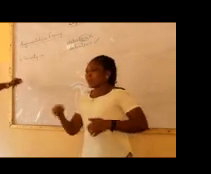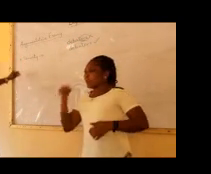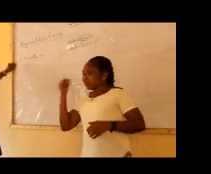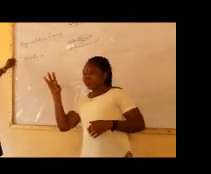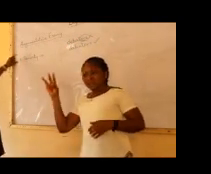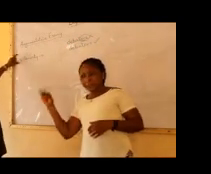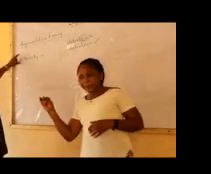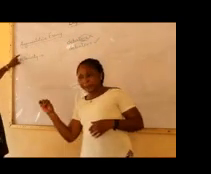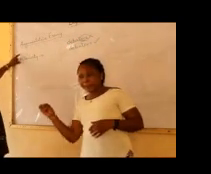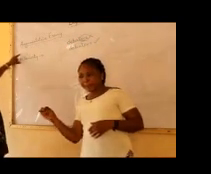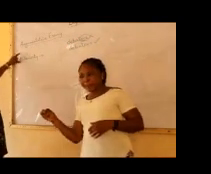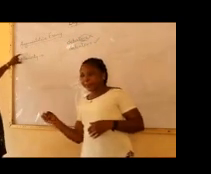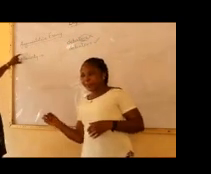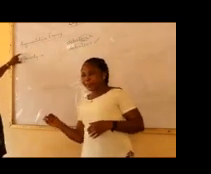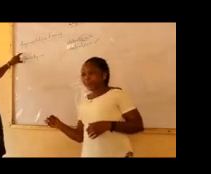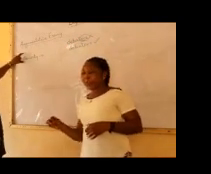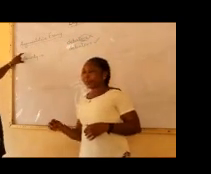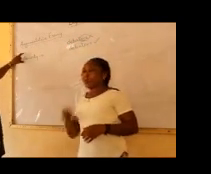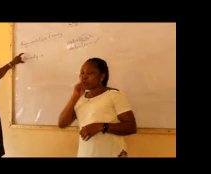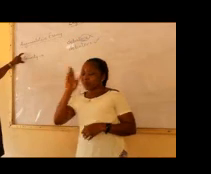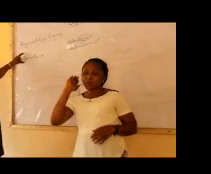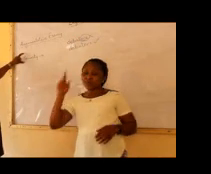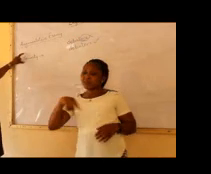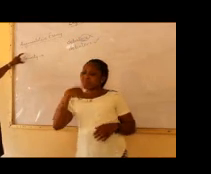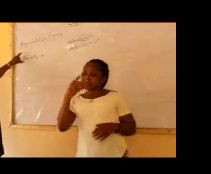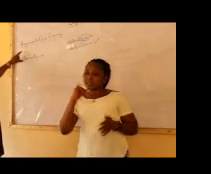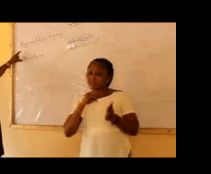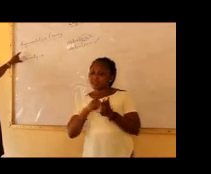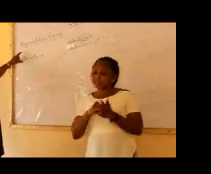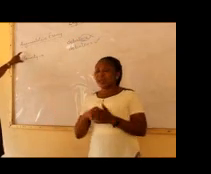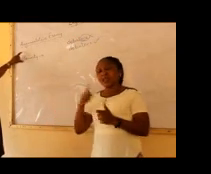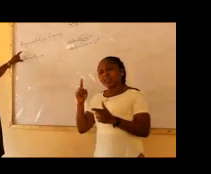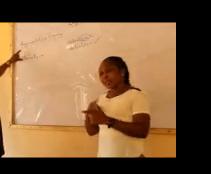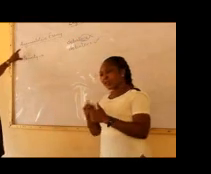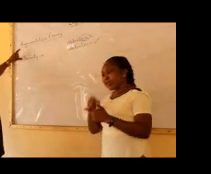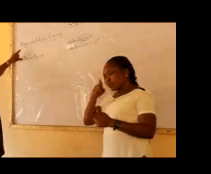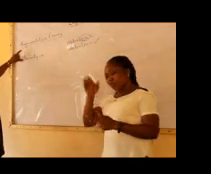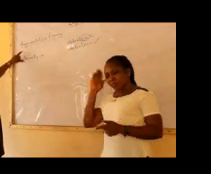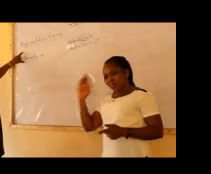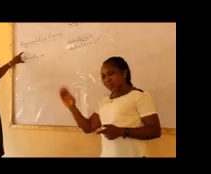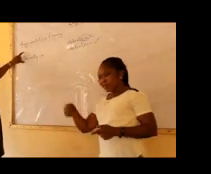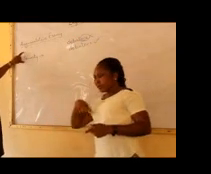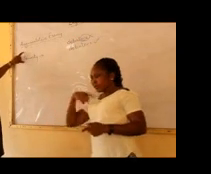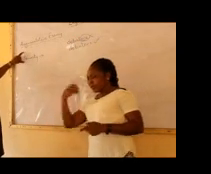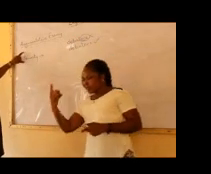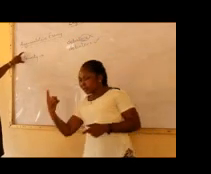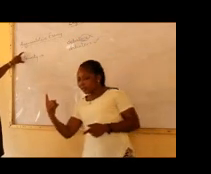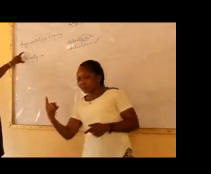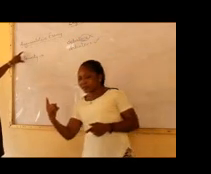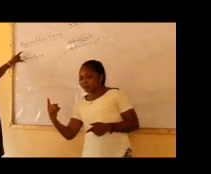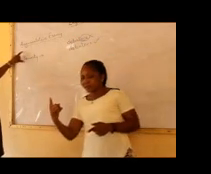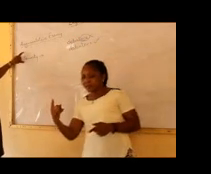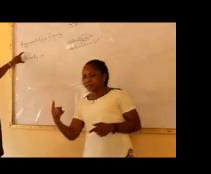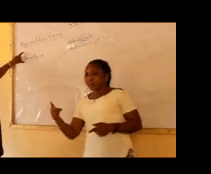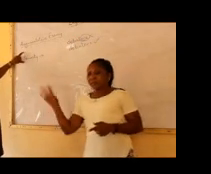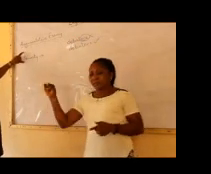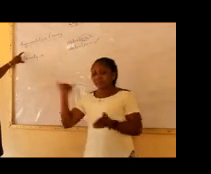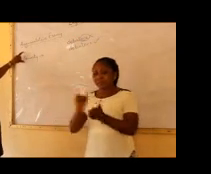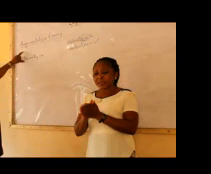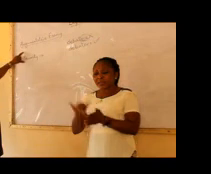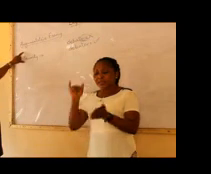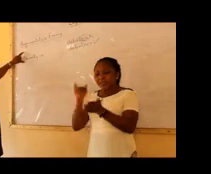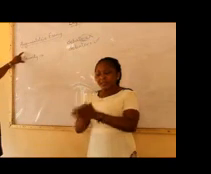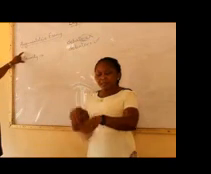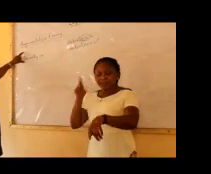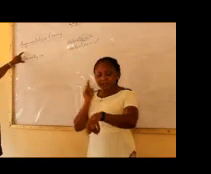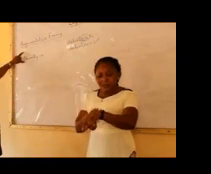that. But let me put it to them that That period was the period